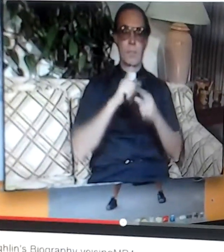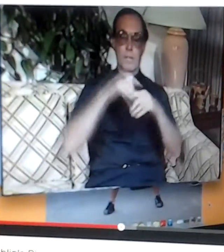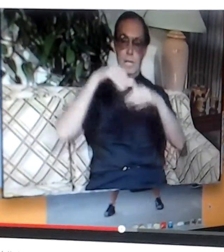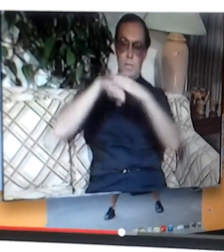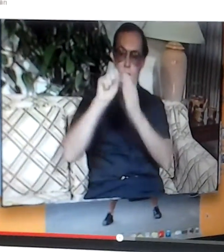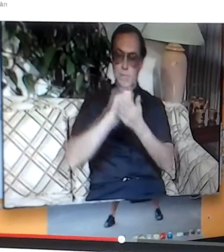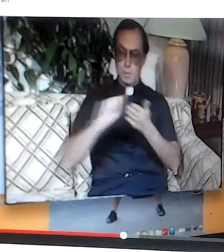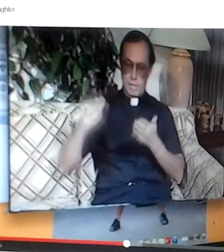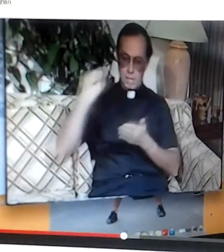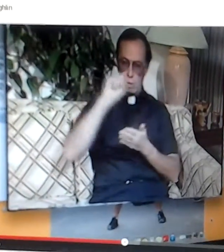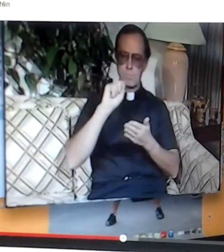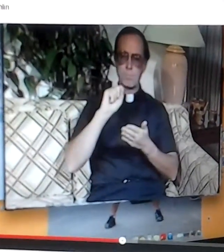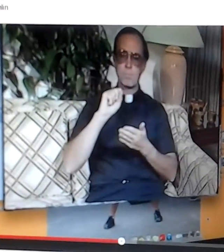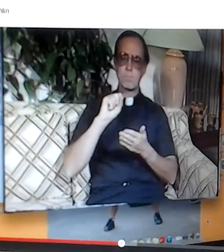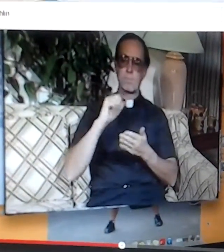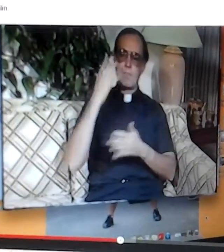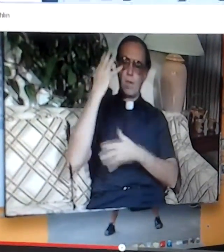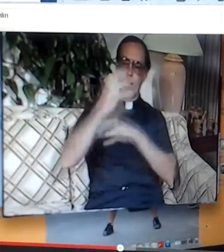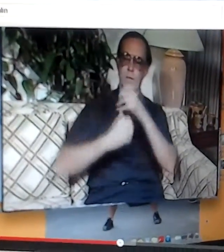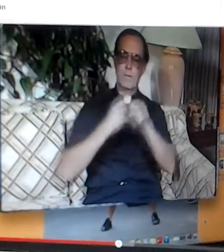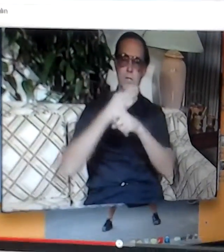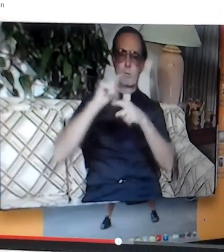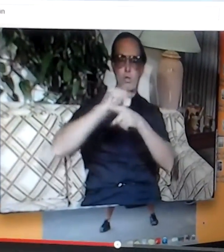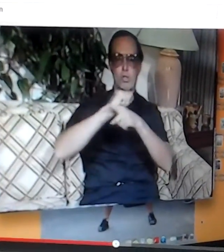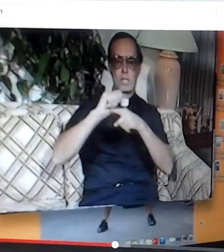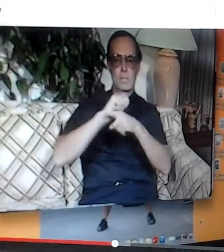So, one challenge I faced was that it was